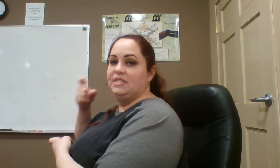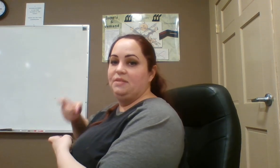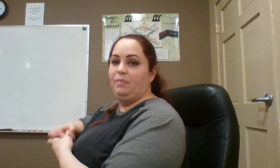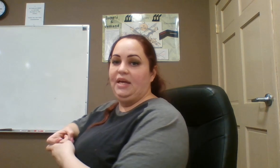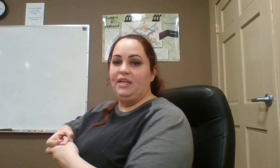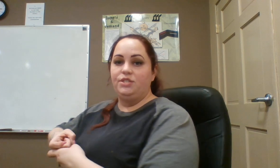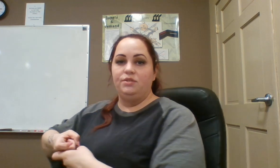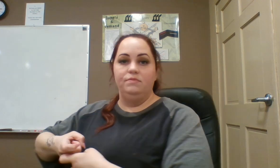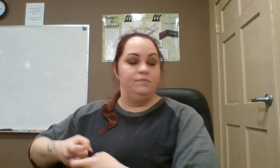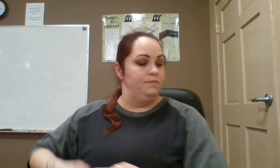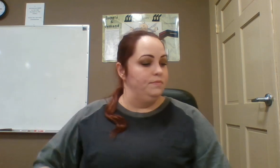Spanish.